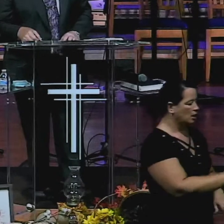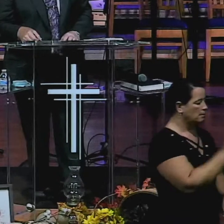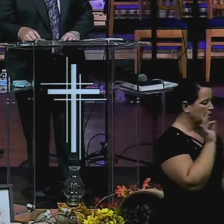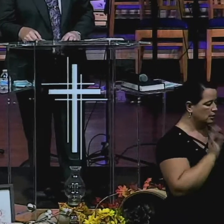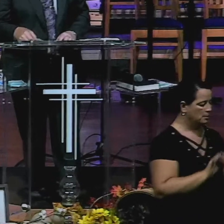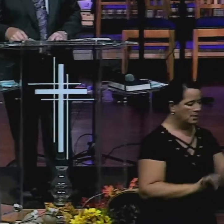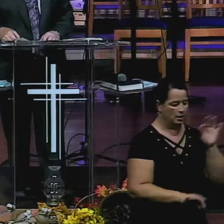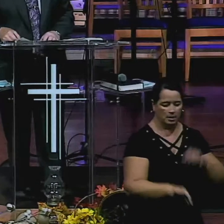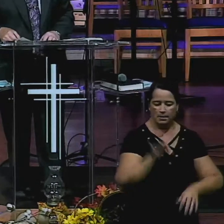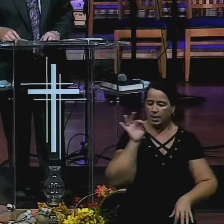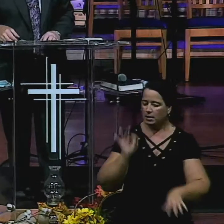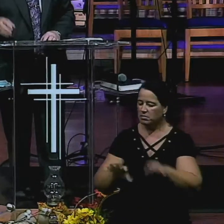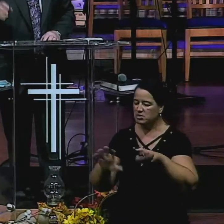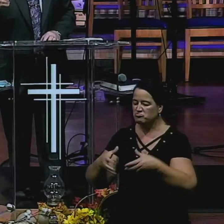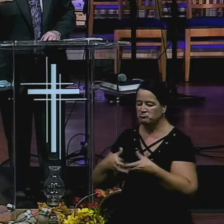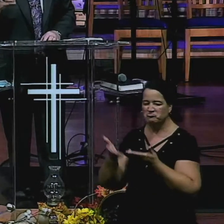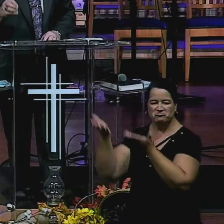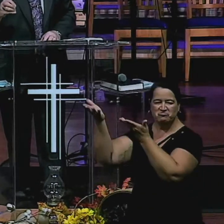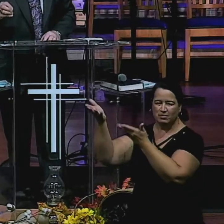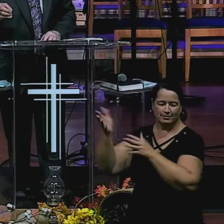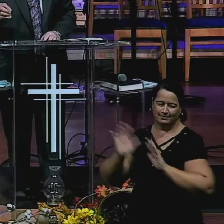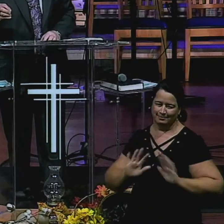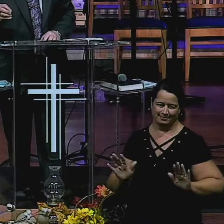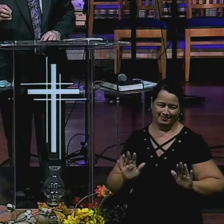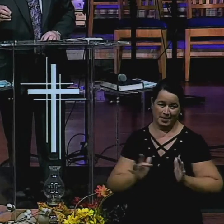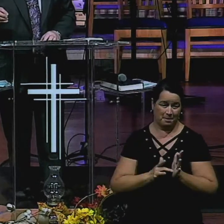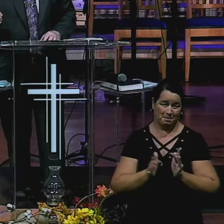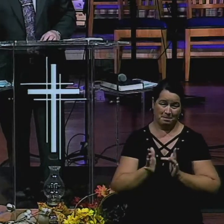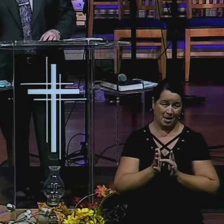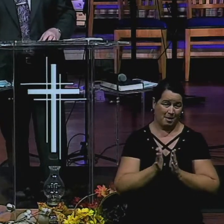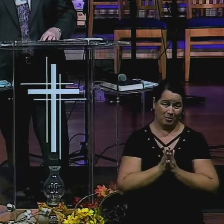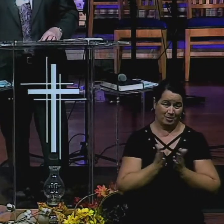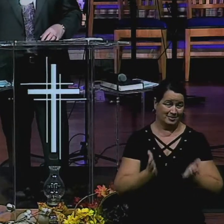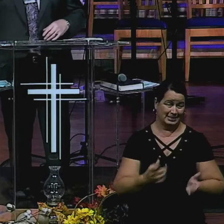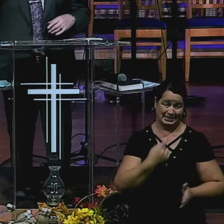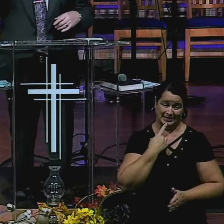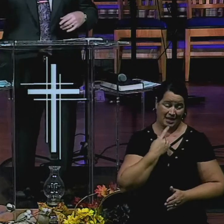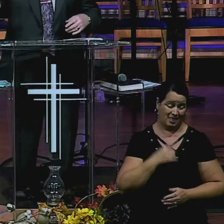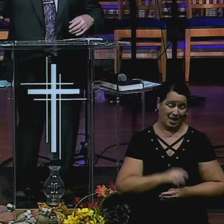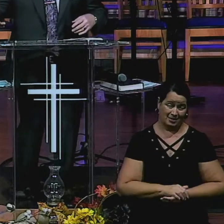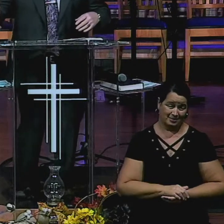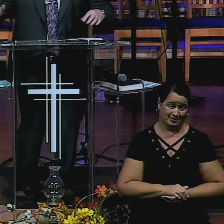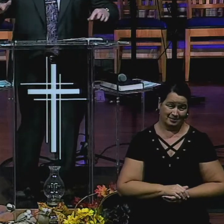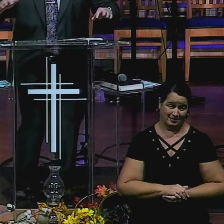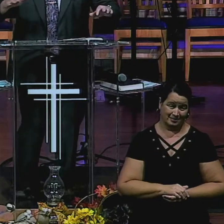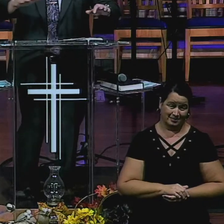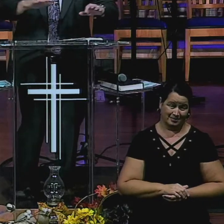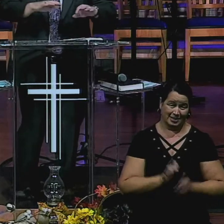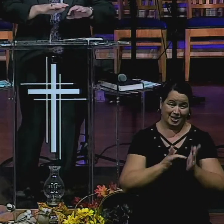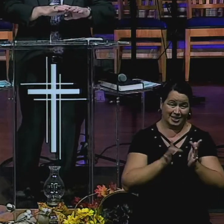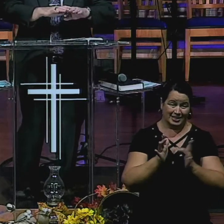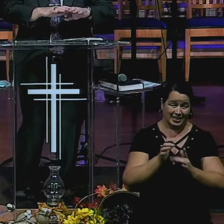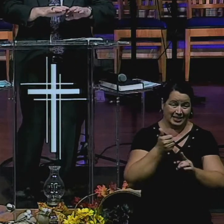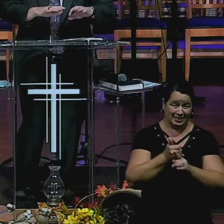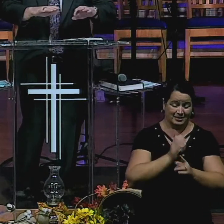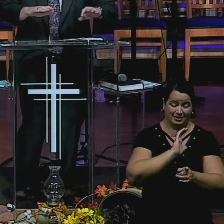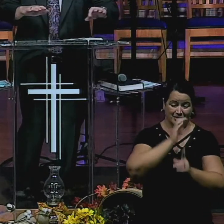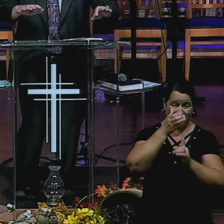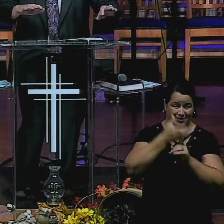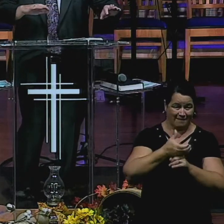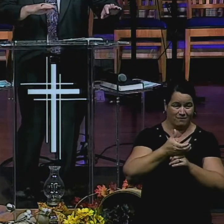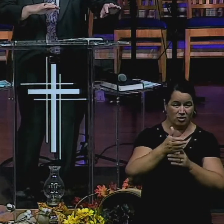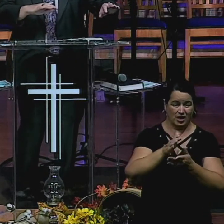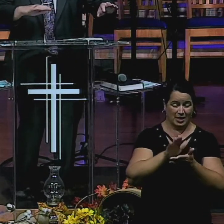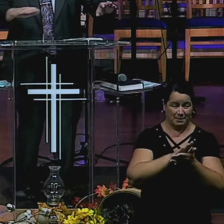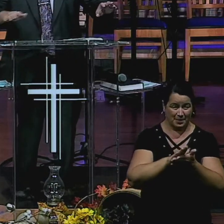the Bible says. He himself, Jesus Christ, is propitiation. That's the covering,